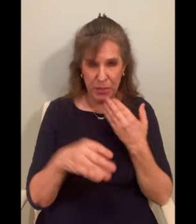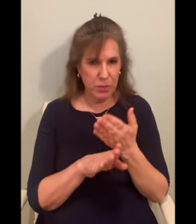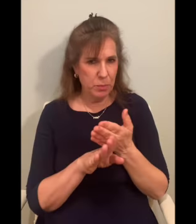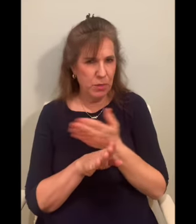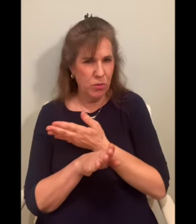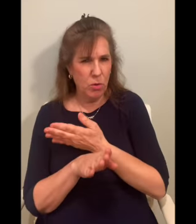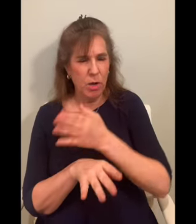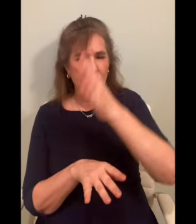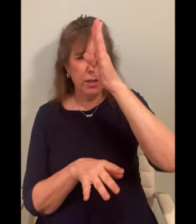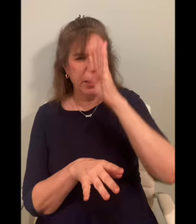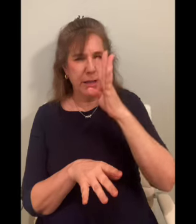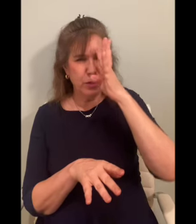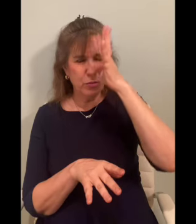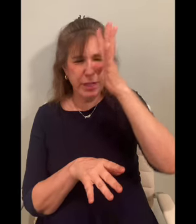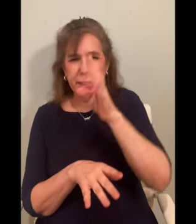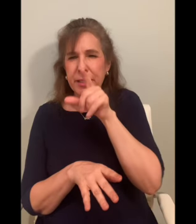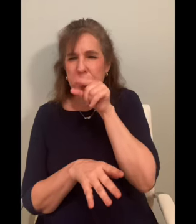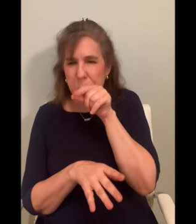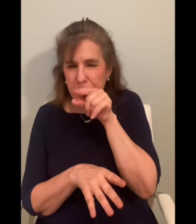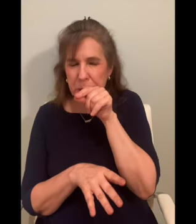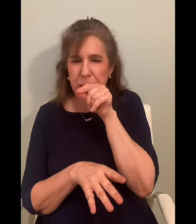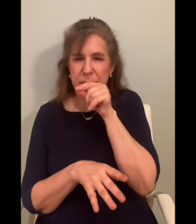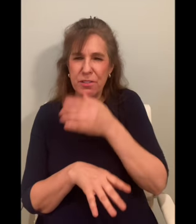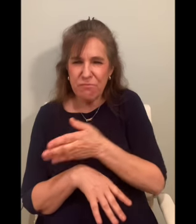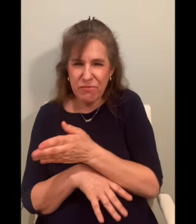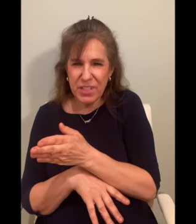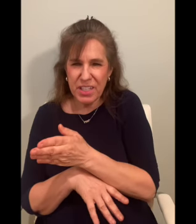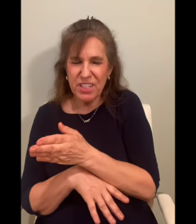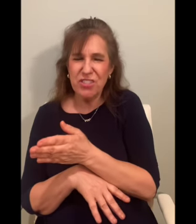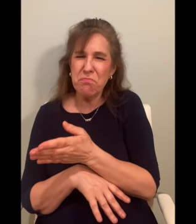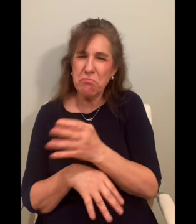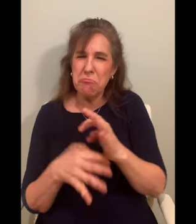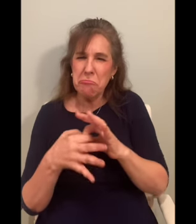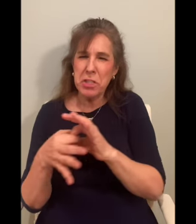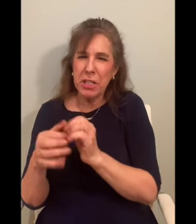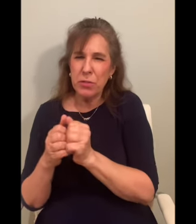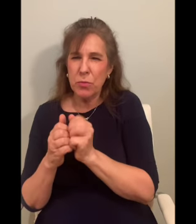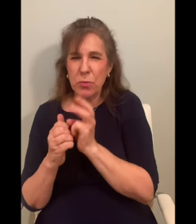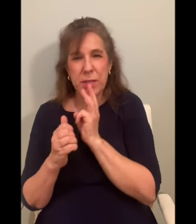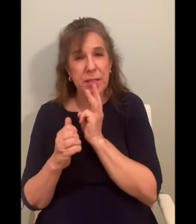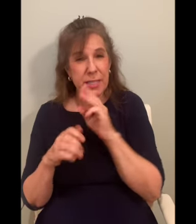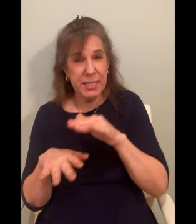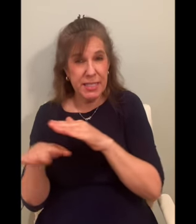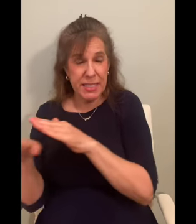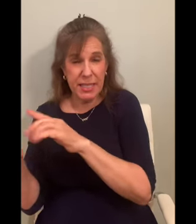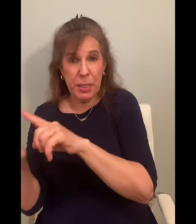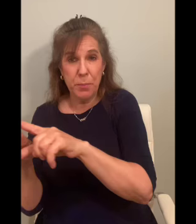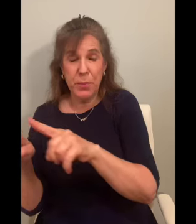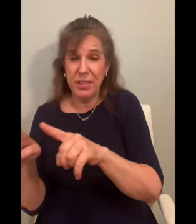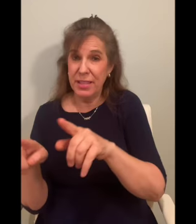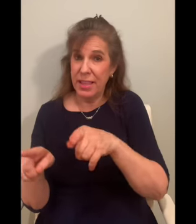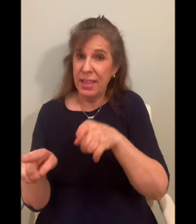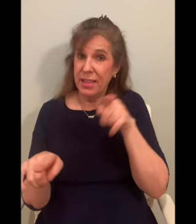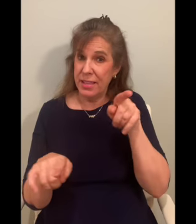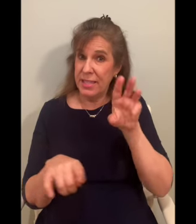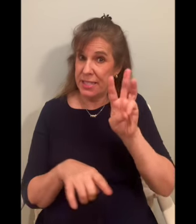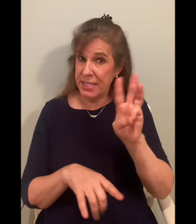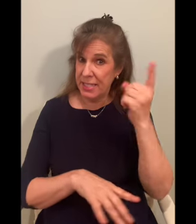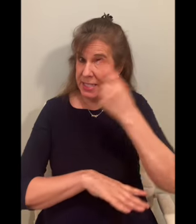kind of like a fish sea creature. And then it goes on other animals. Then it goes on about, I guess any other animal